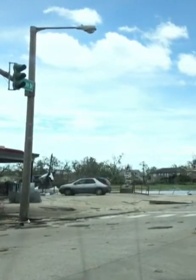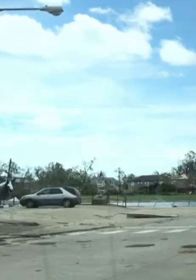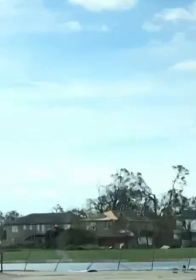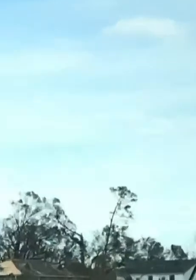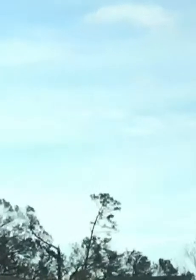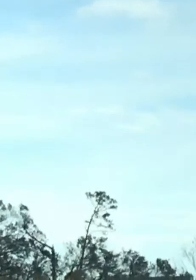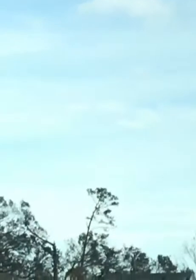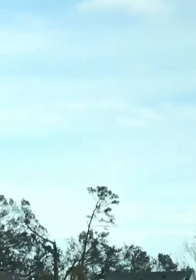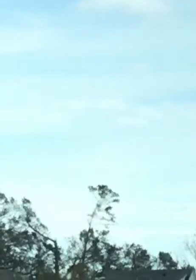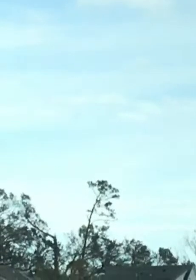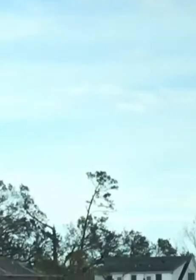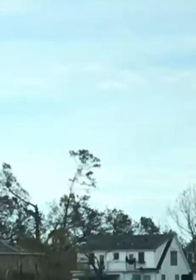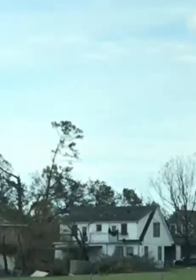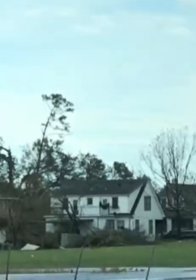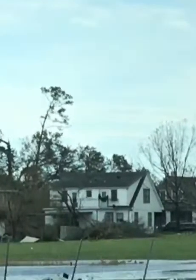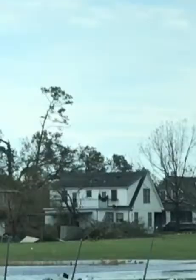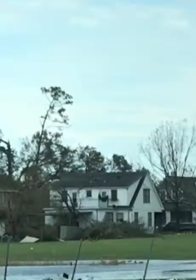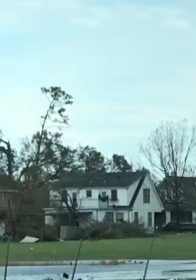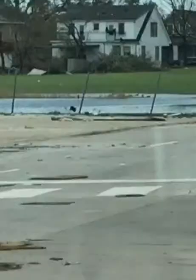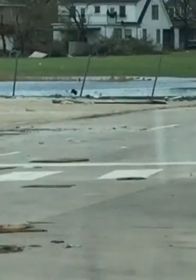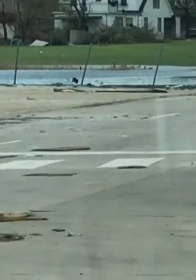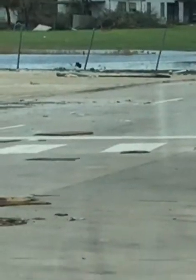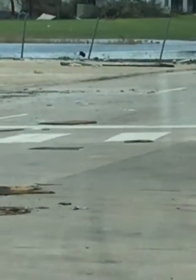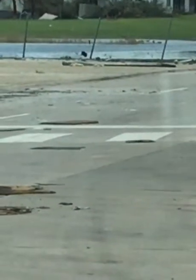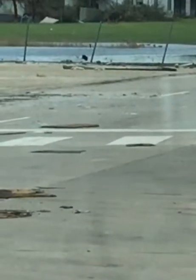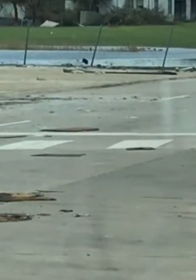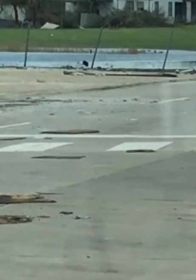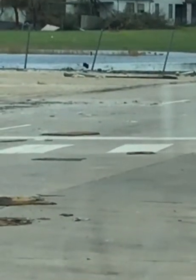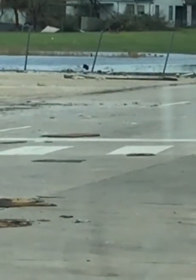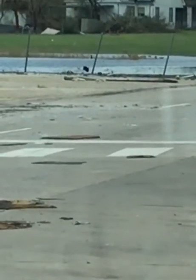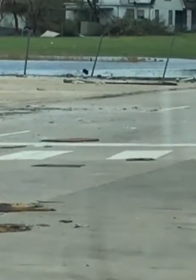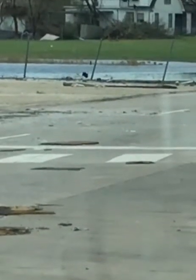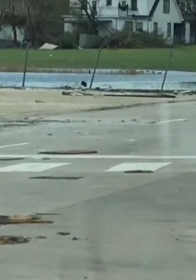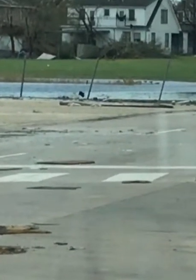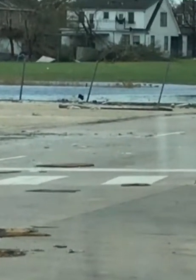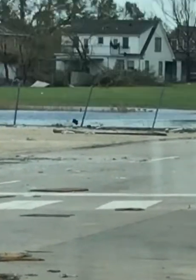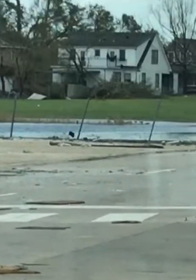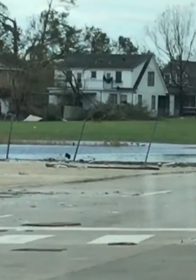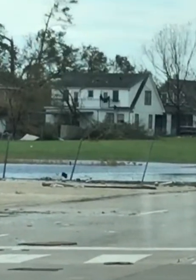to come back. Looks like we got a little National Guard check here.